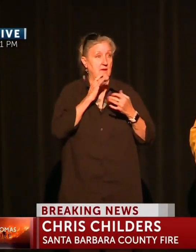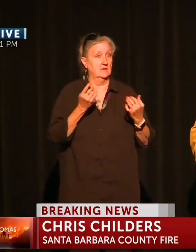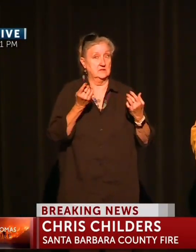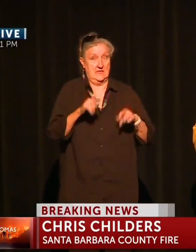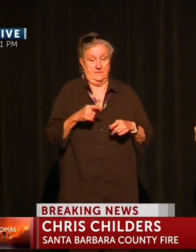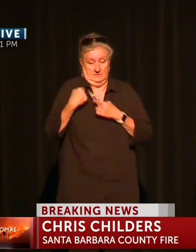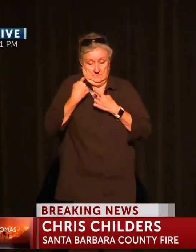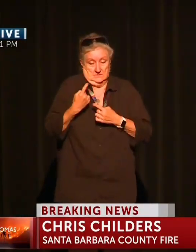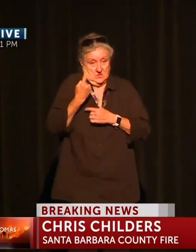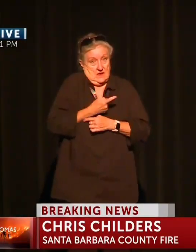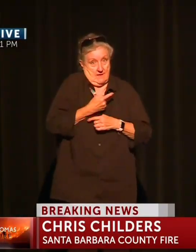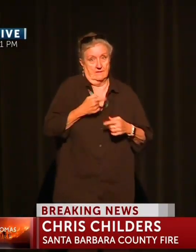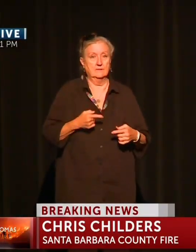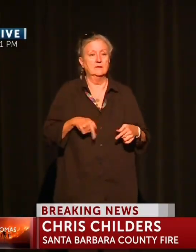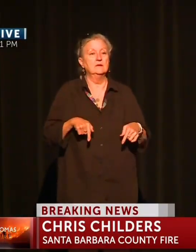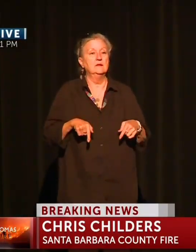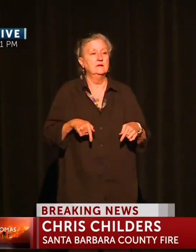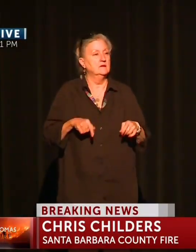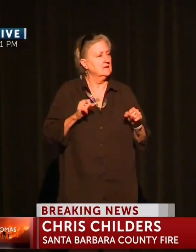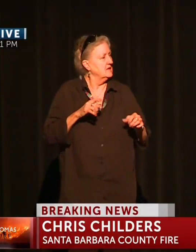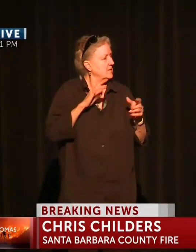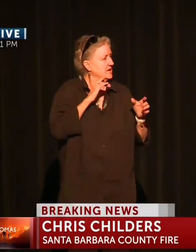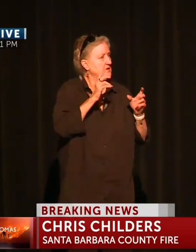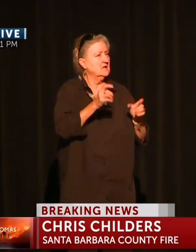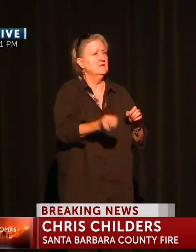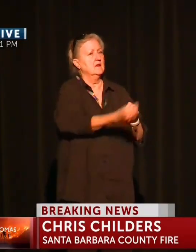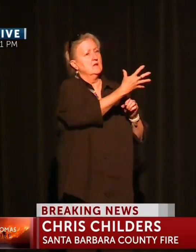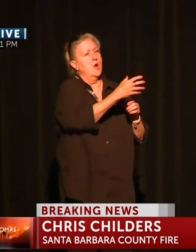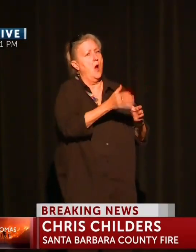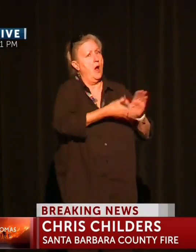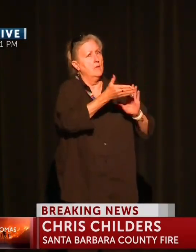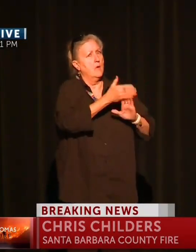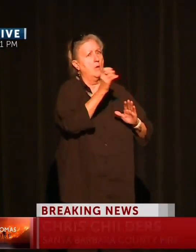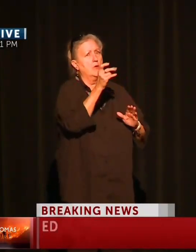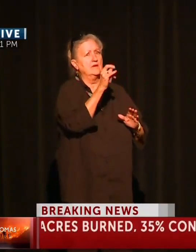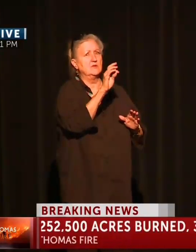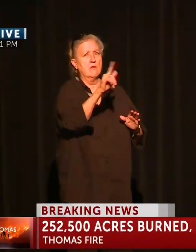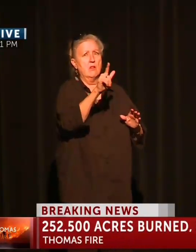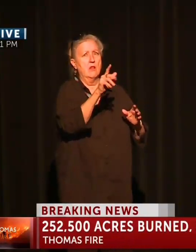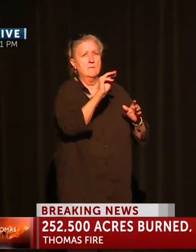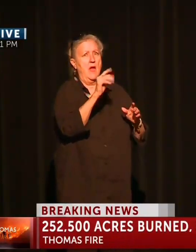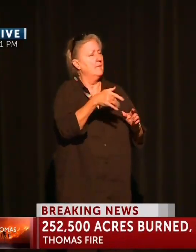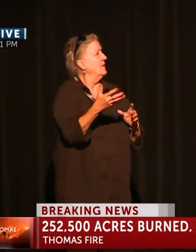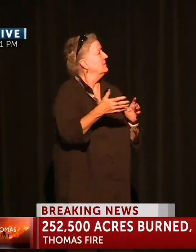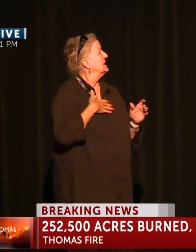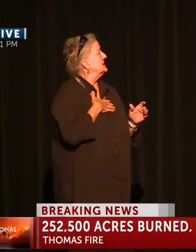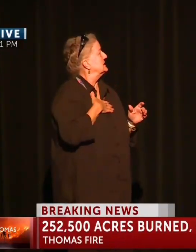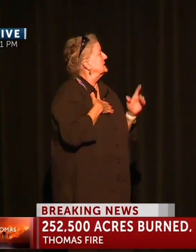today. Can you, by chance, give me the operational map?